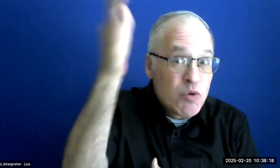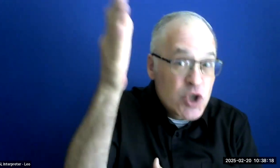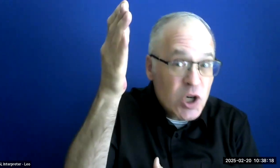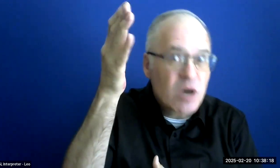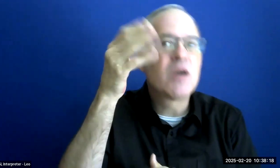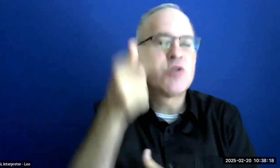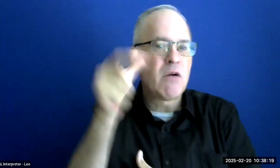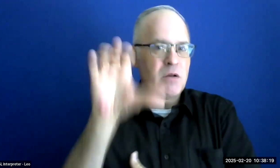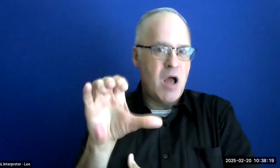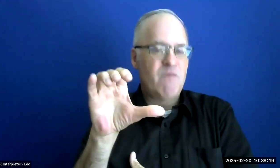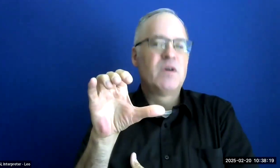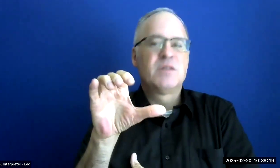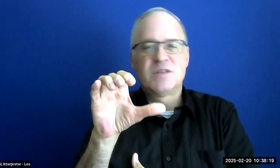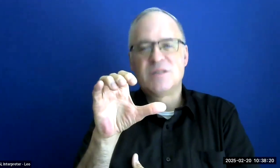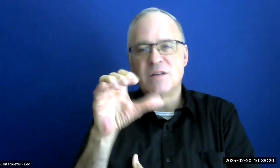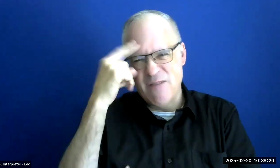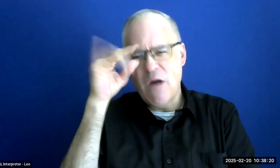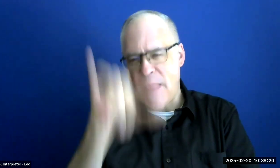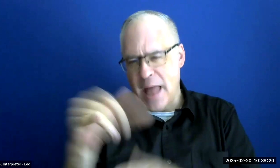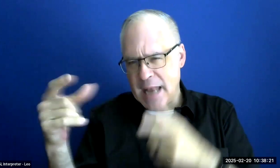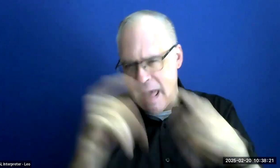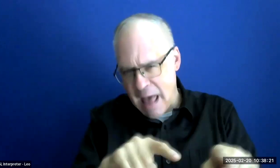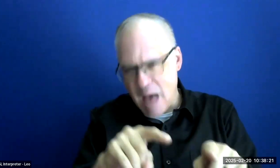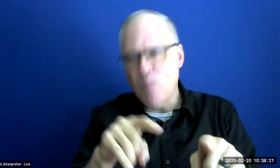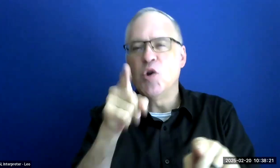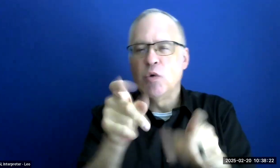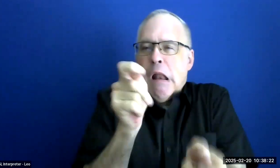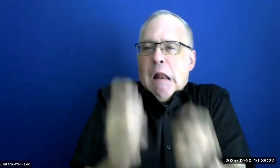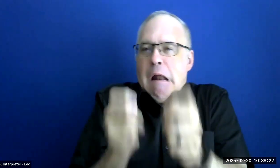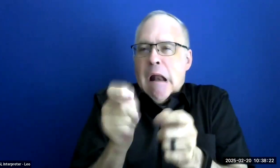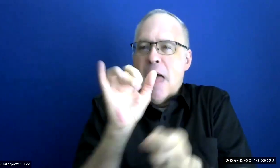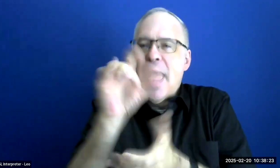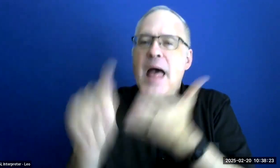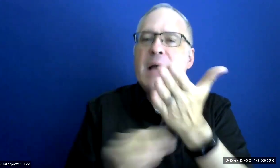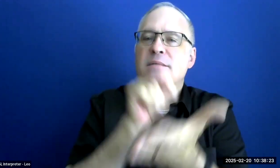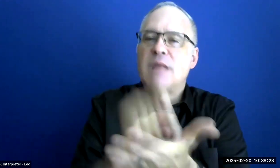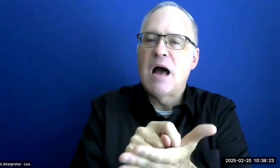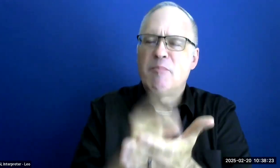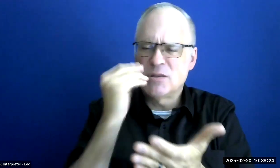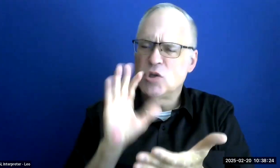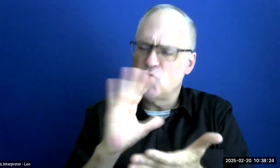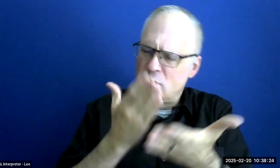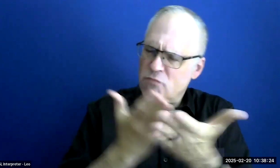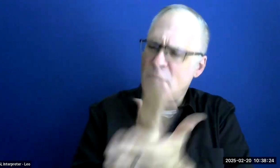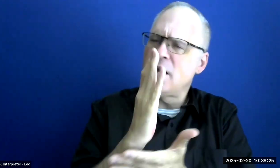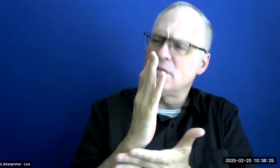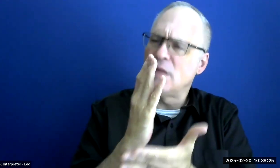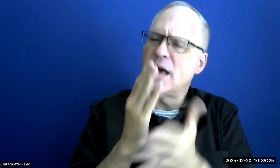General Conference, to exercise your right as a member of the United Methodist Church to further that